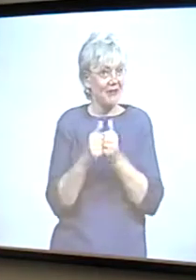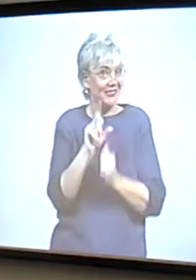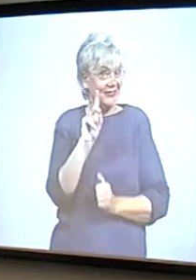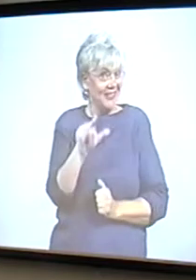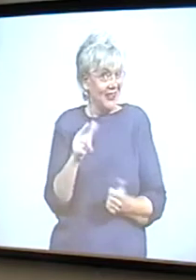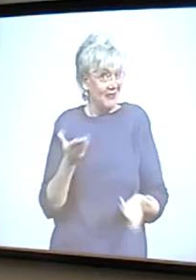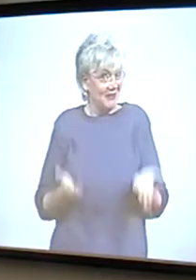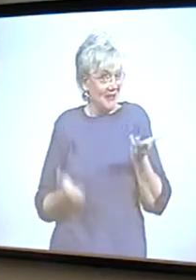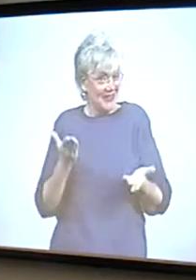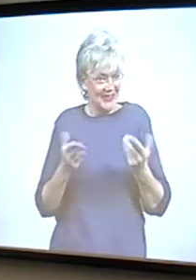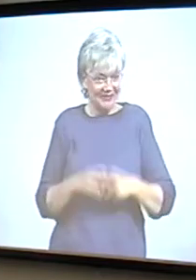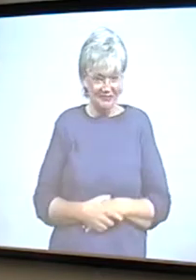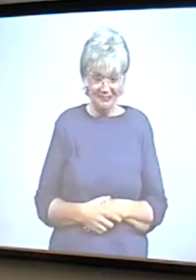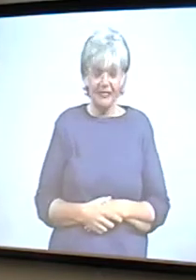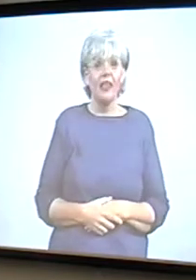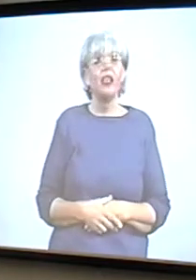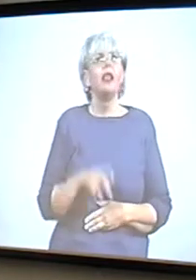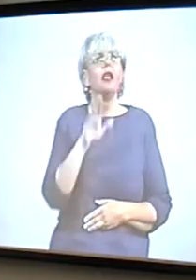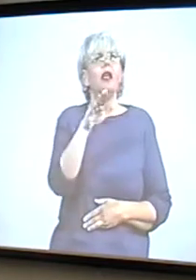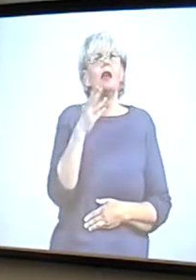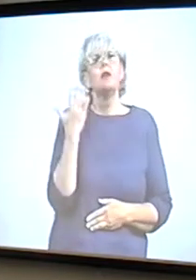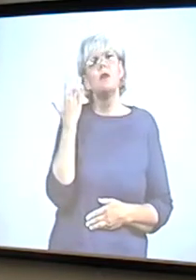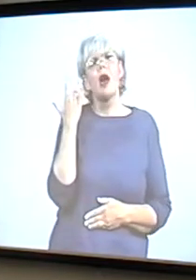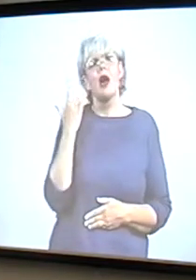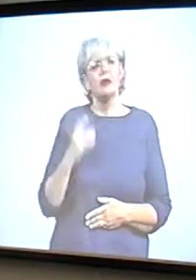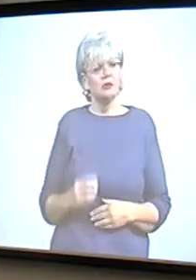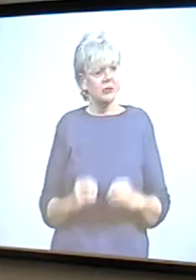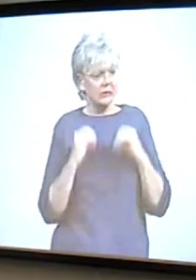They'll stretch out their legs, and maybe the dog's just trying to tell you they want to play.